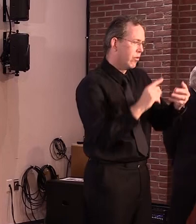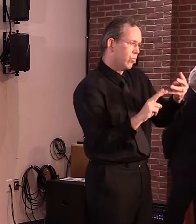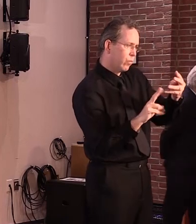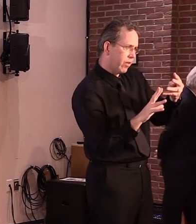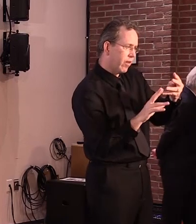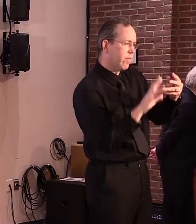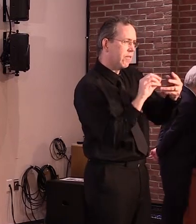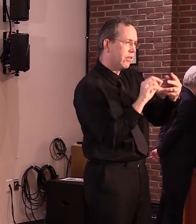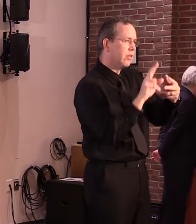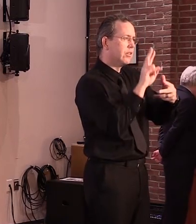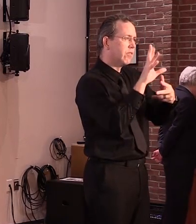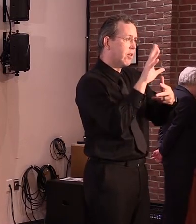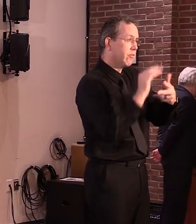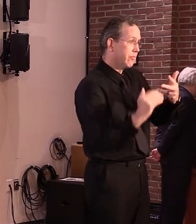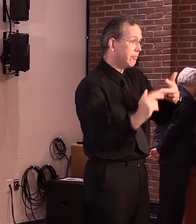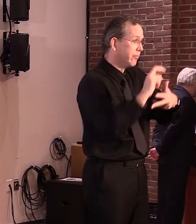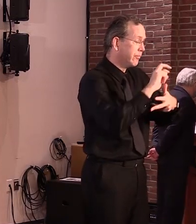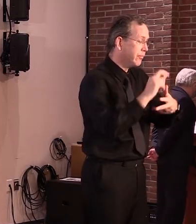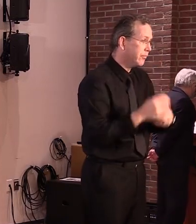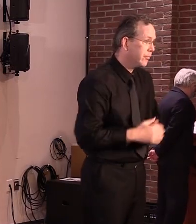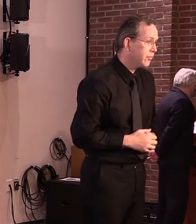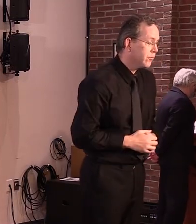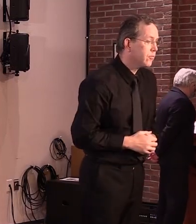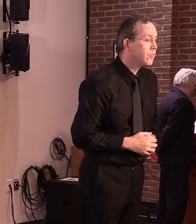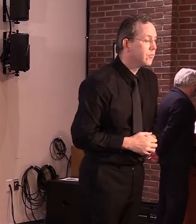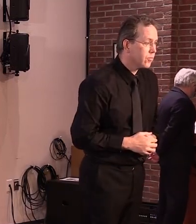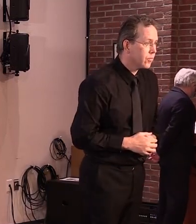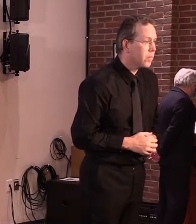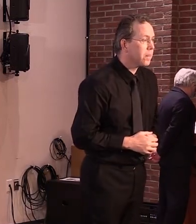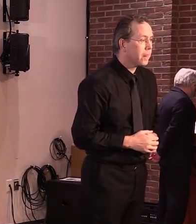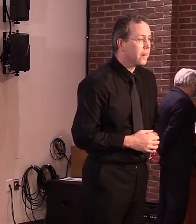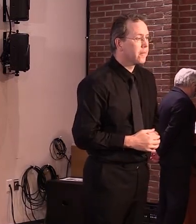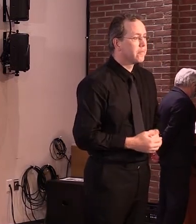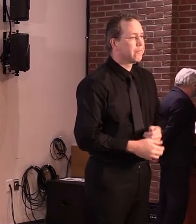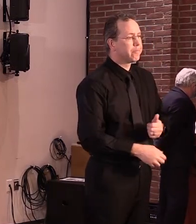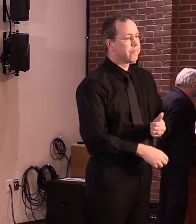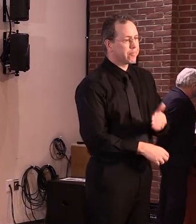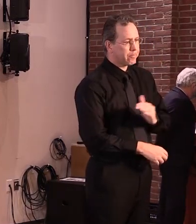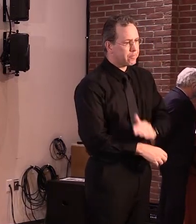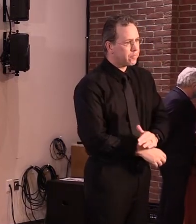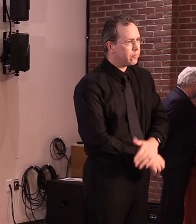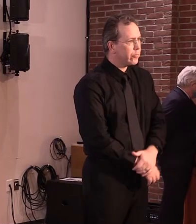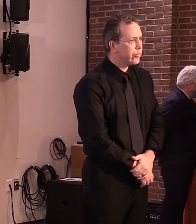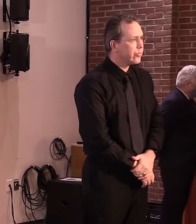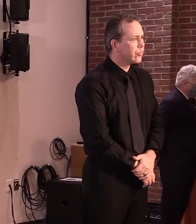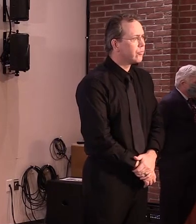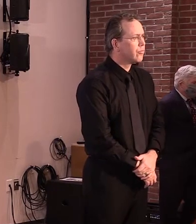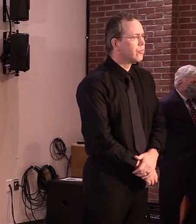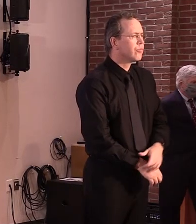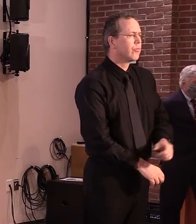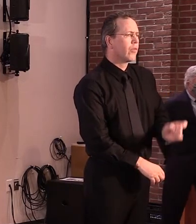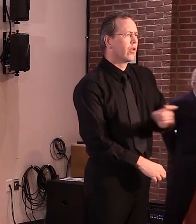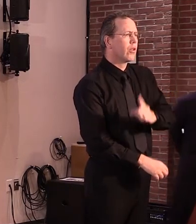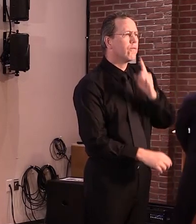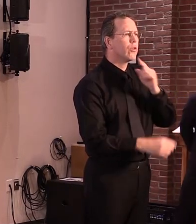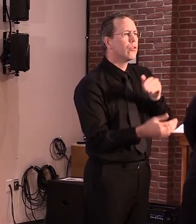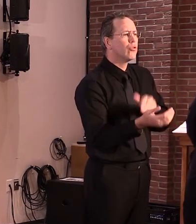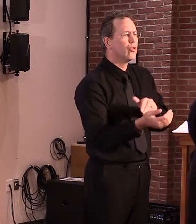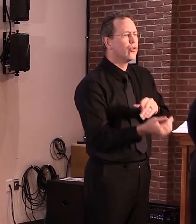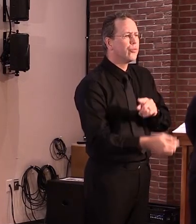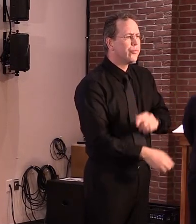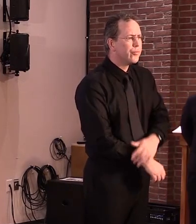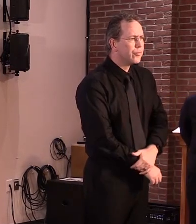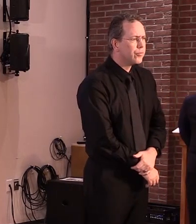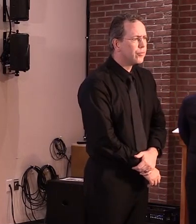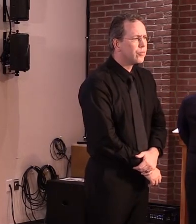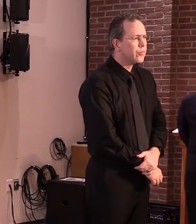This question might be for Dr. Levine. You made a comment that on June 1st, Vermont will be at a reopening that will allow all dental care to